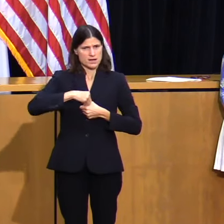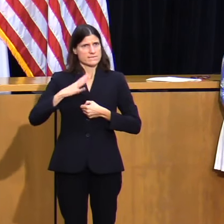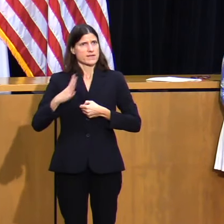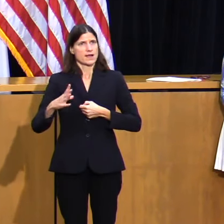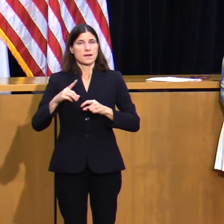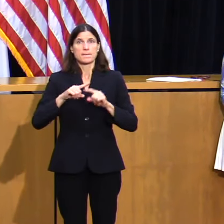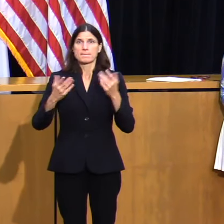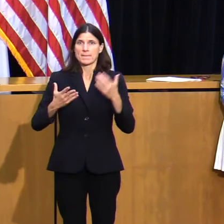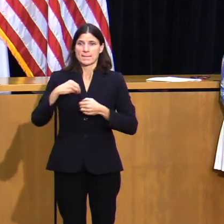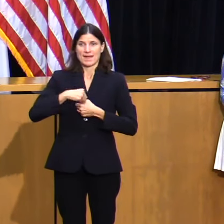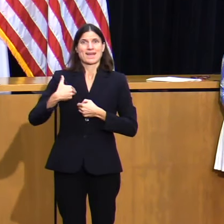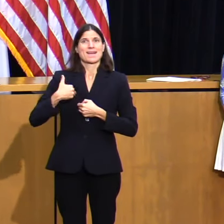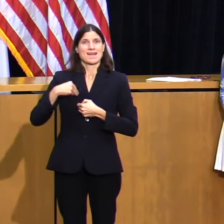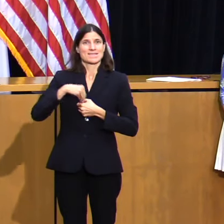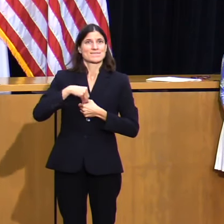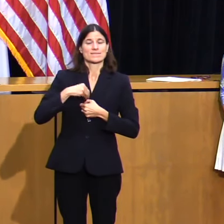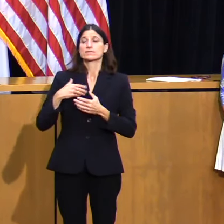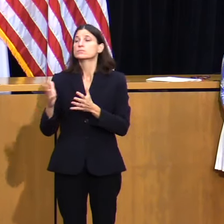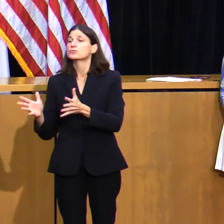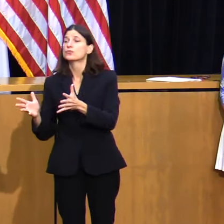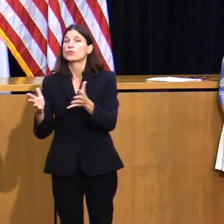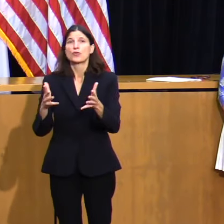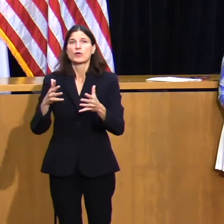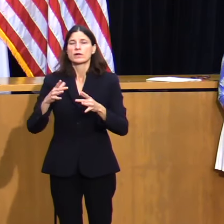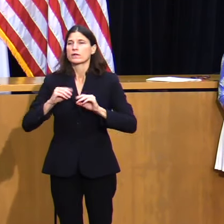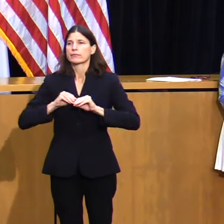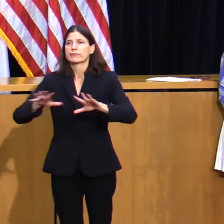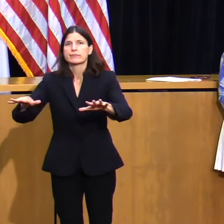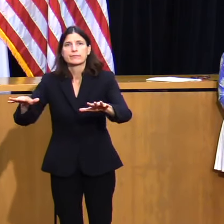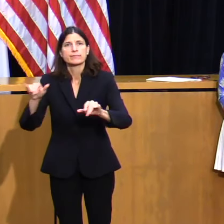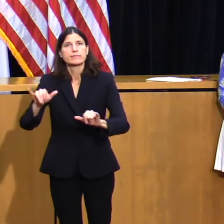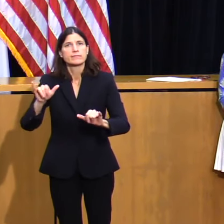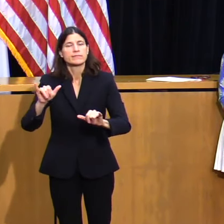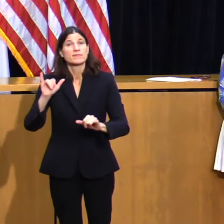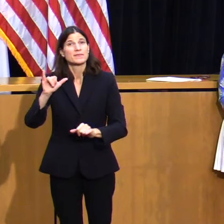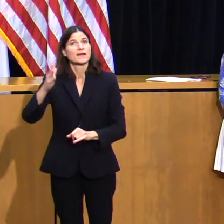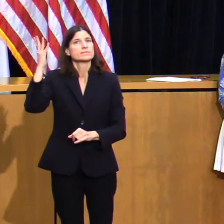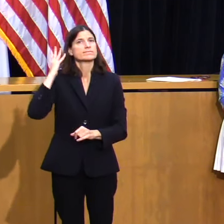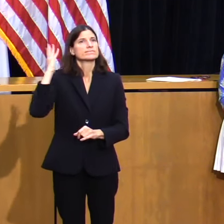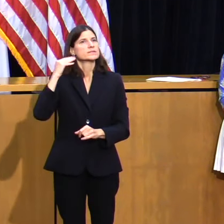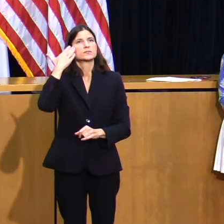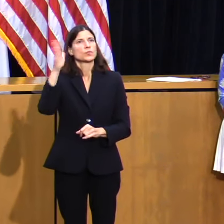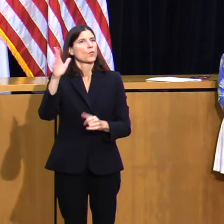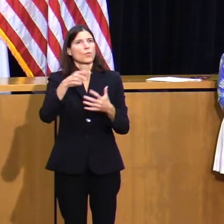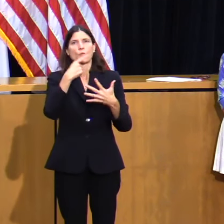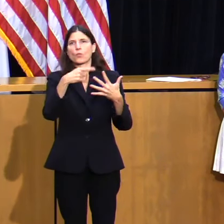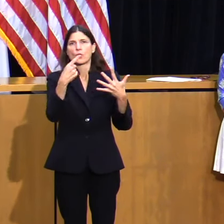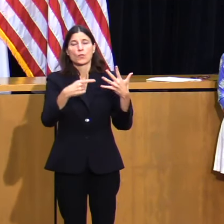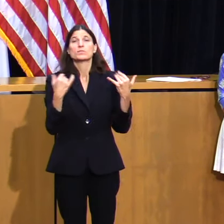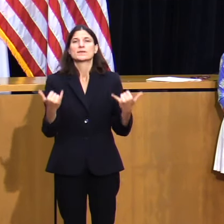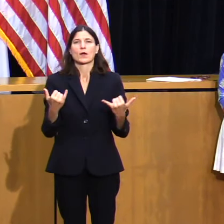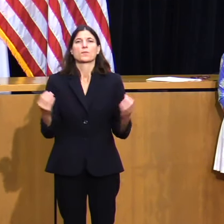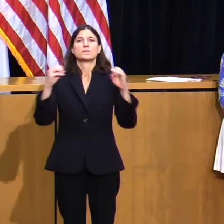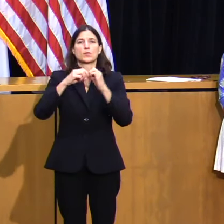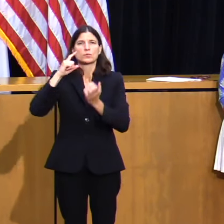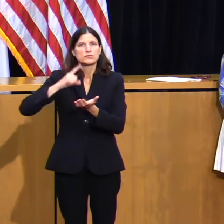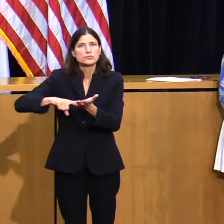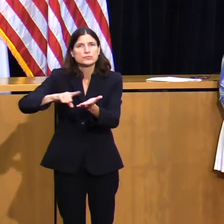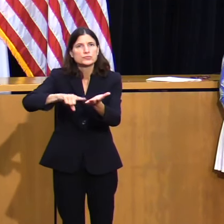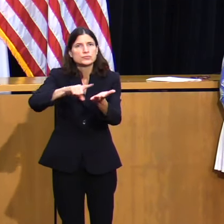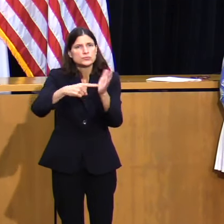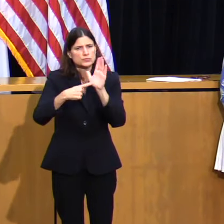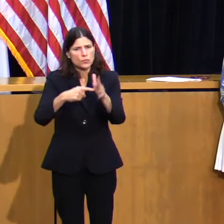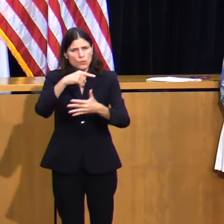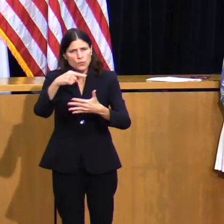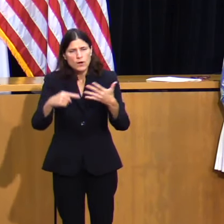biggest areas of debate and discussion has been how much of the asymptomatic spread involves kids. When I say kids in this case,